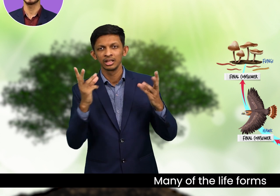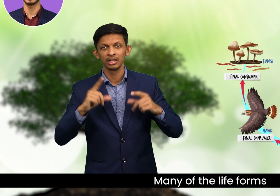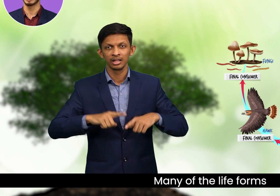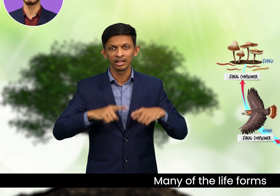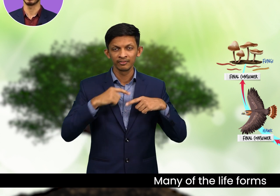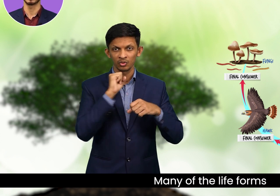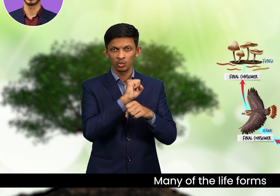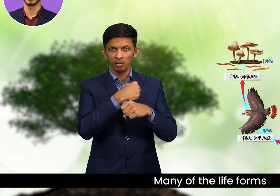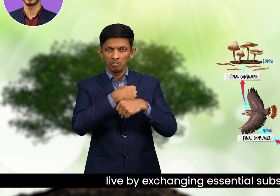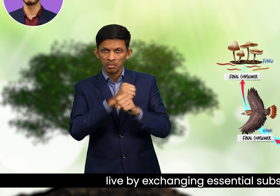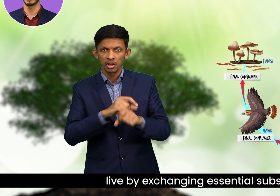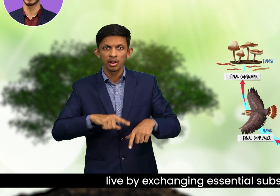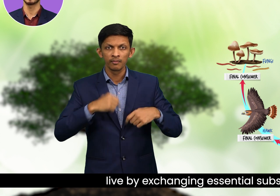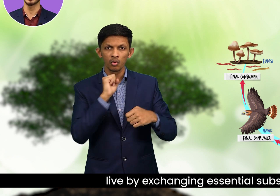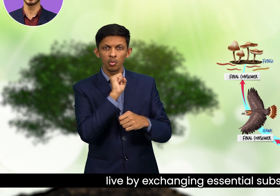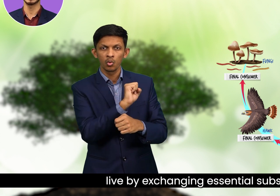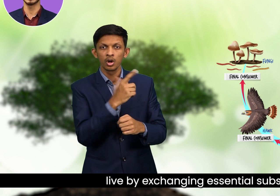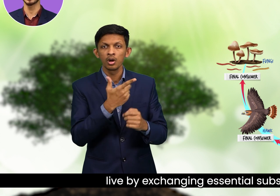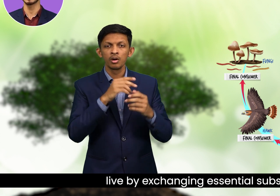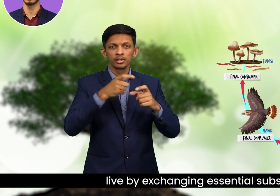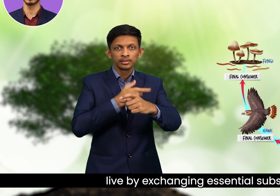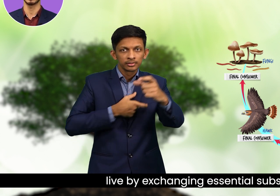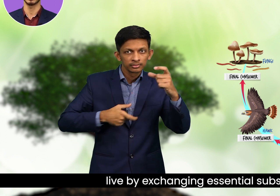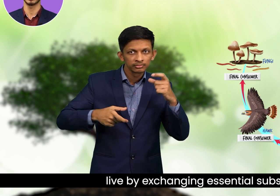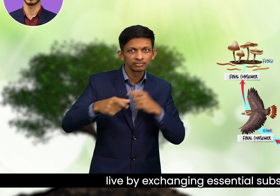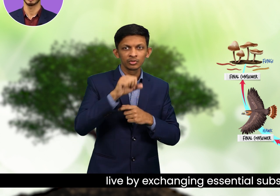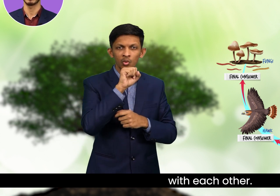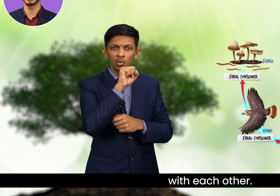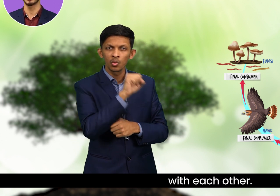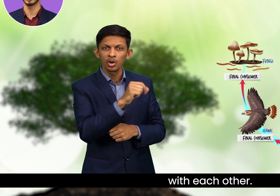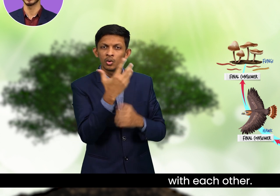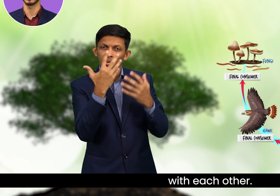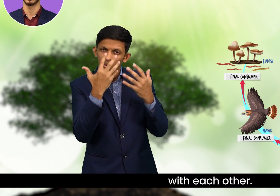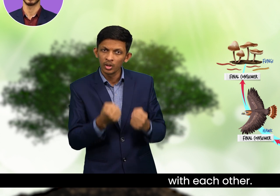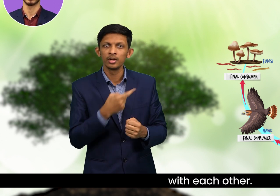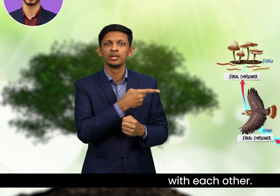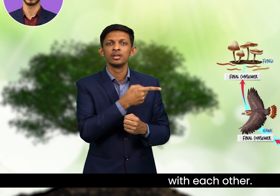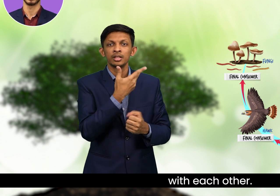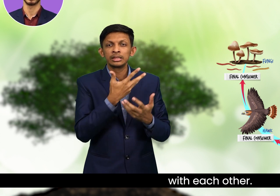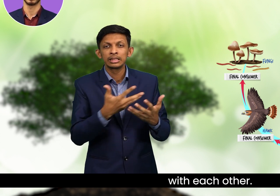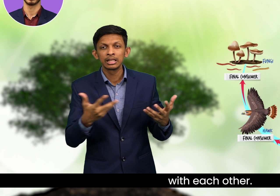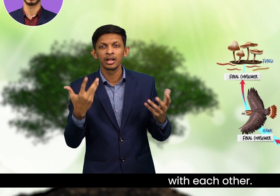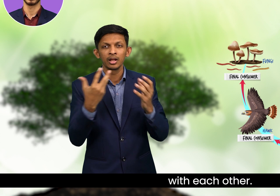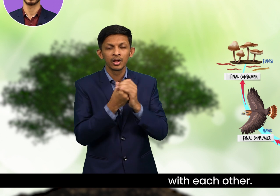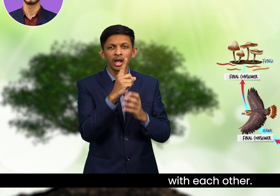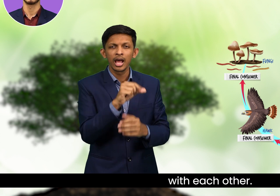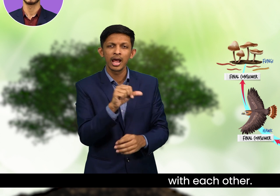Many of the life forms live by exchanging essential substances with each other.